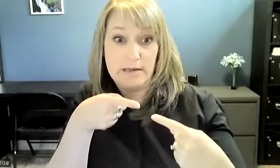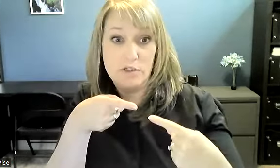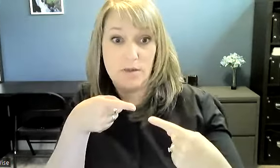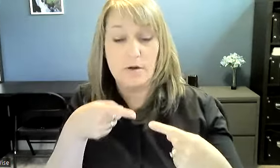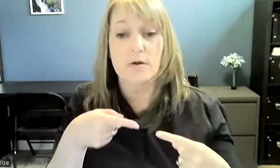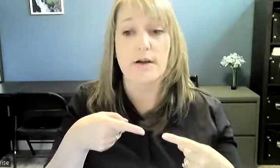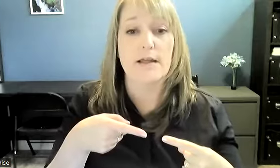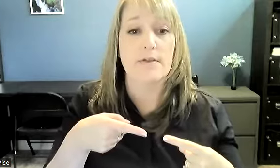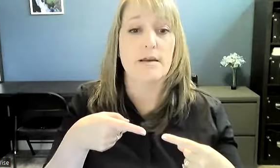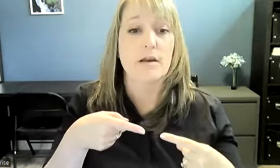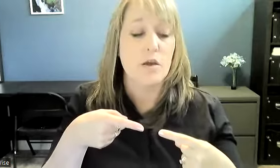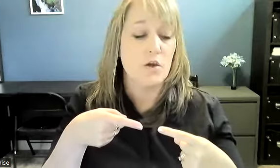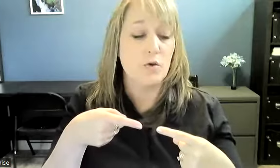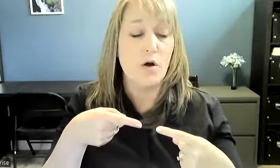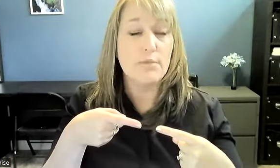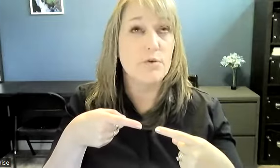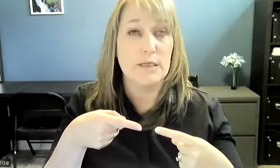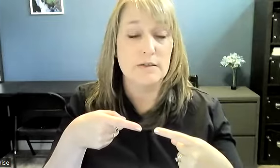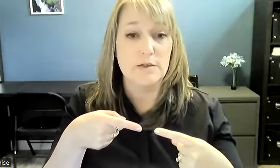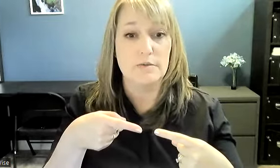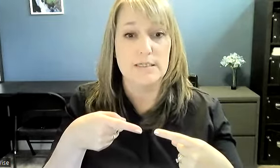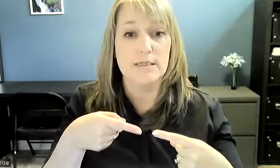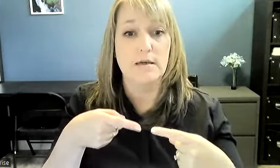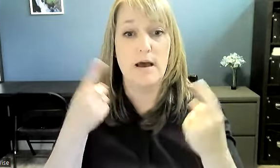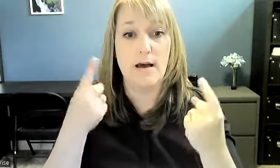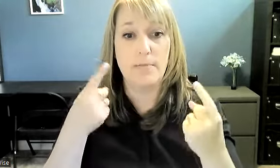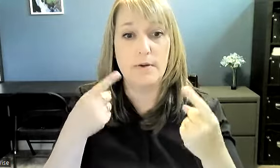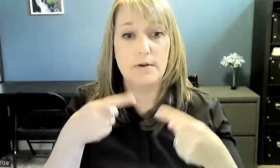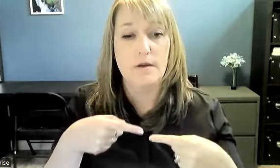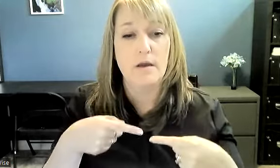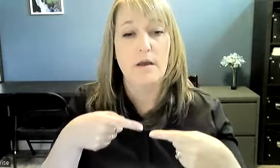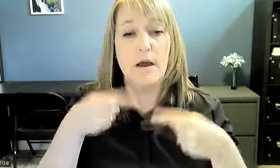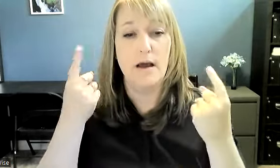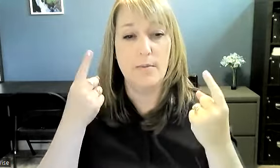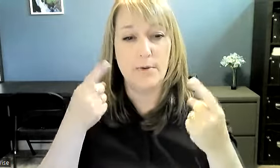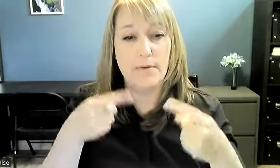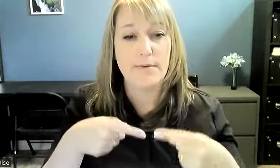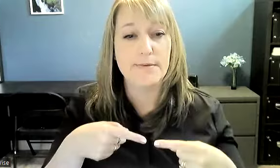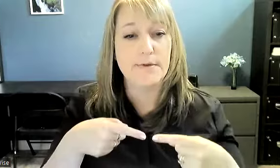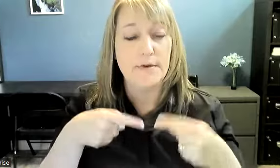each other. All right. And then all the movement here is in your wrist. Up, up,